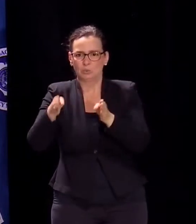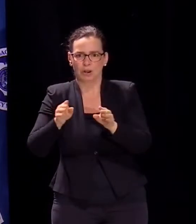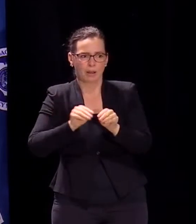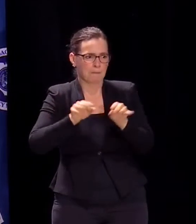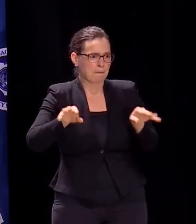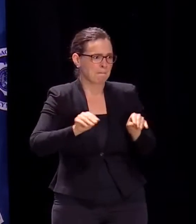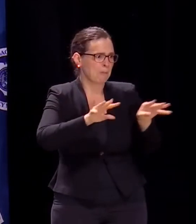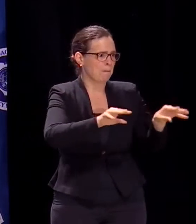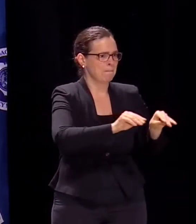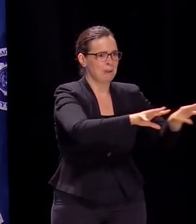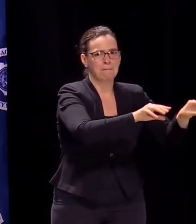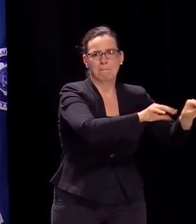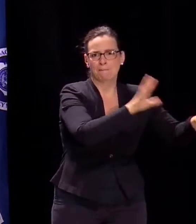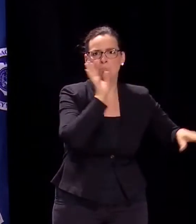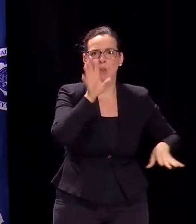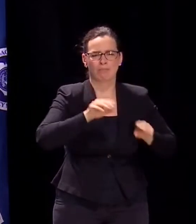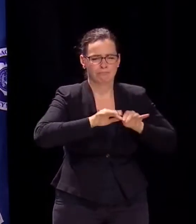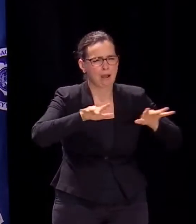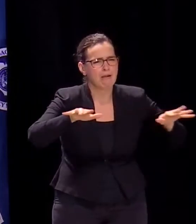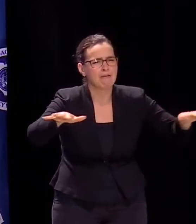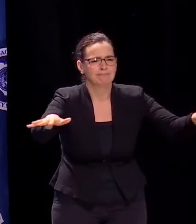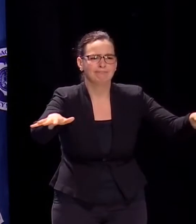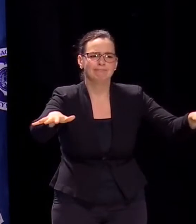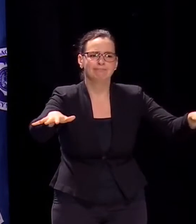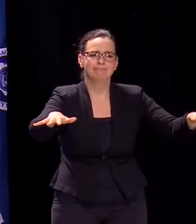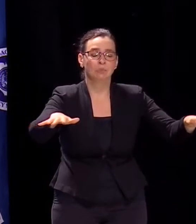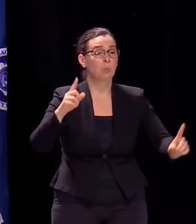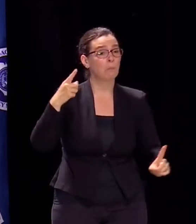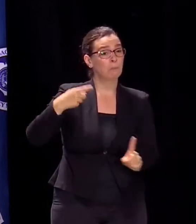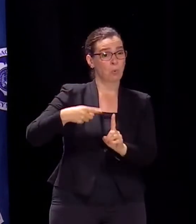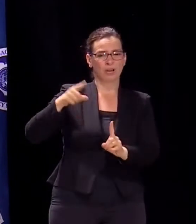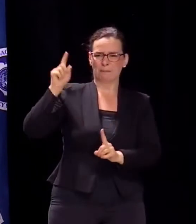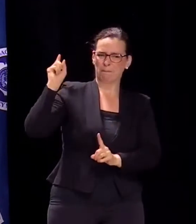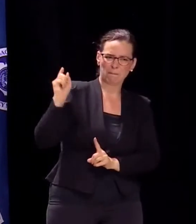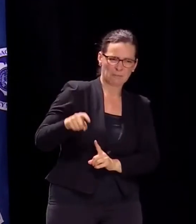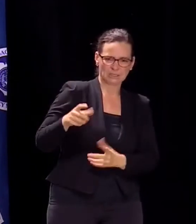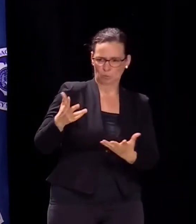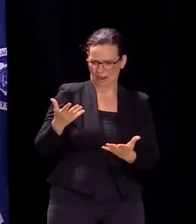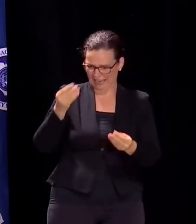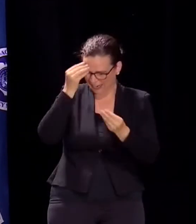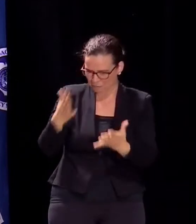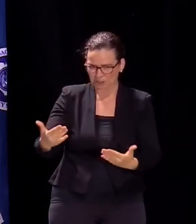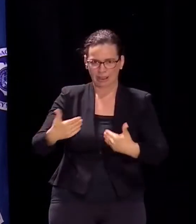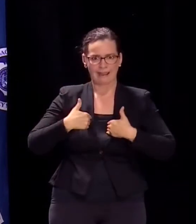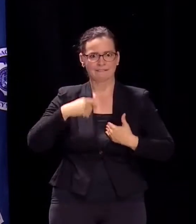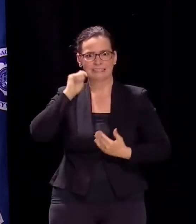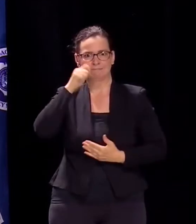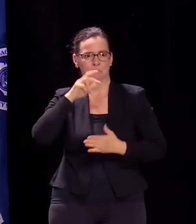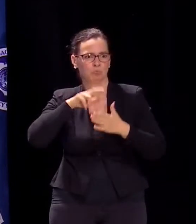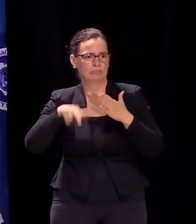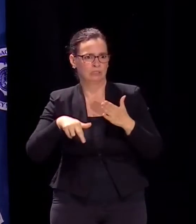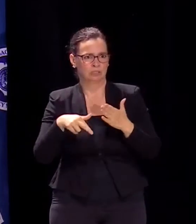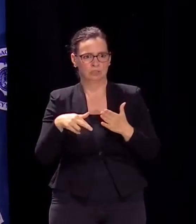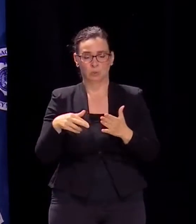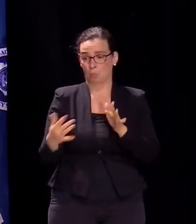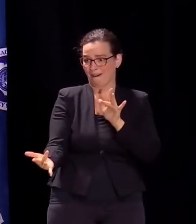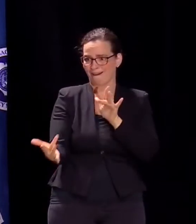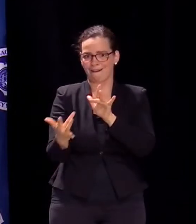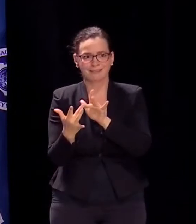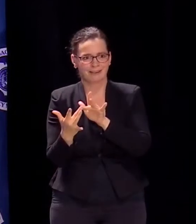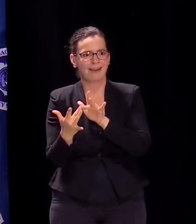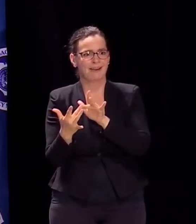we need to be able to have access to information with potential contacts. This virus is lethal when